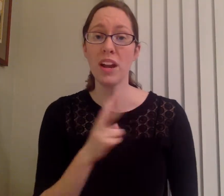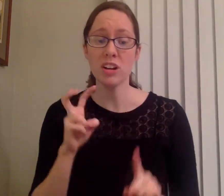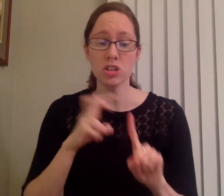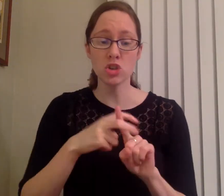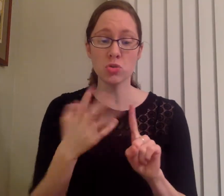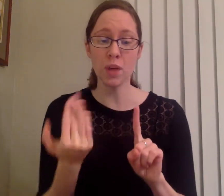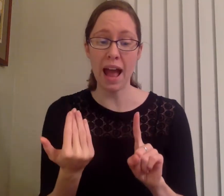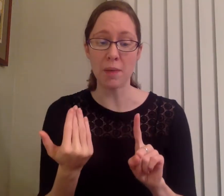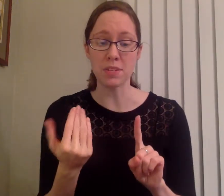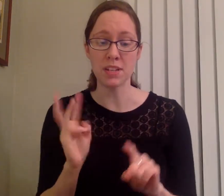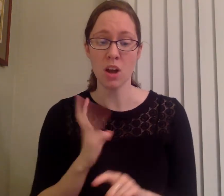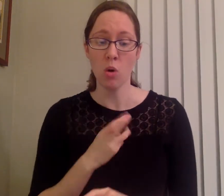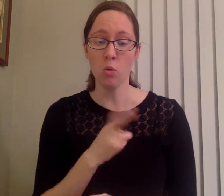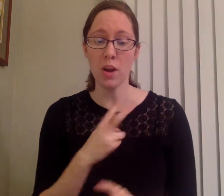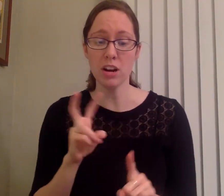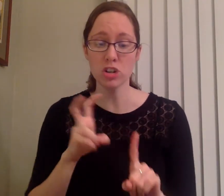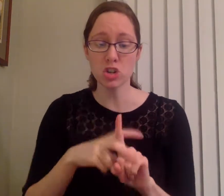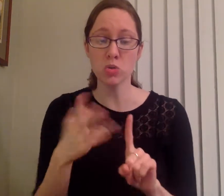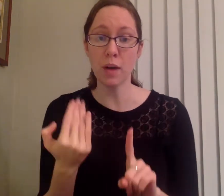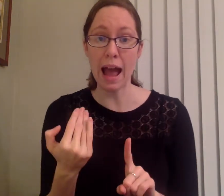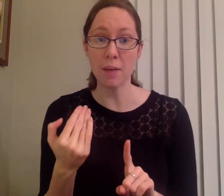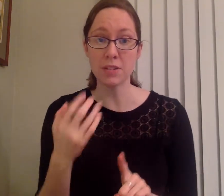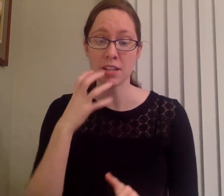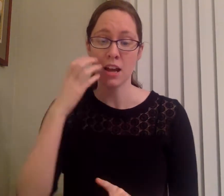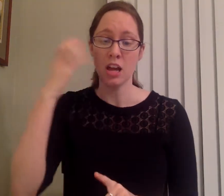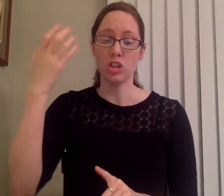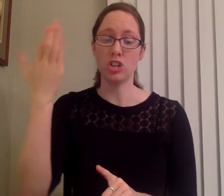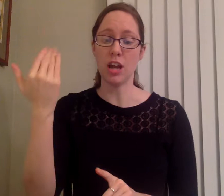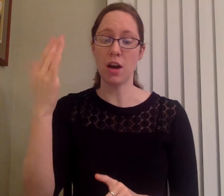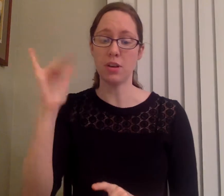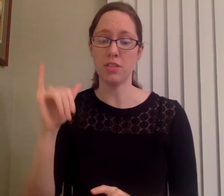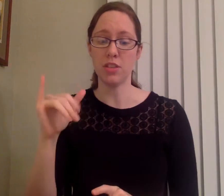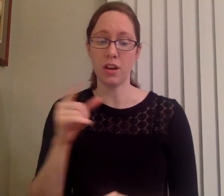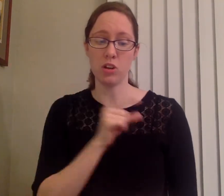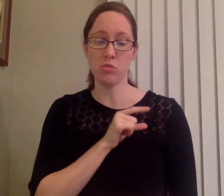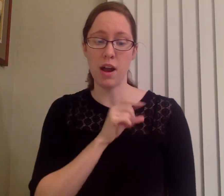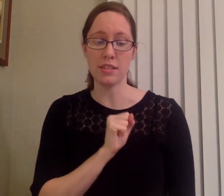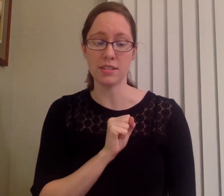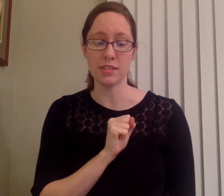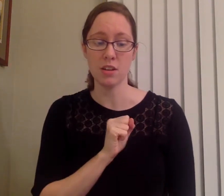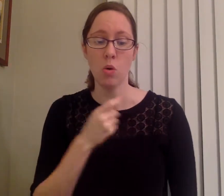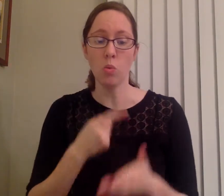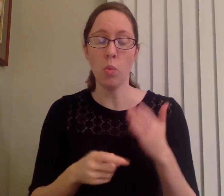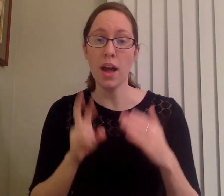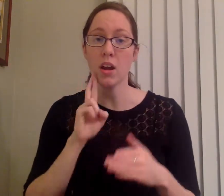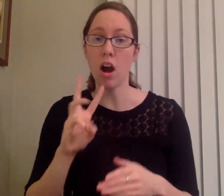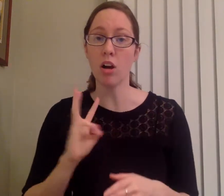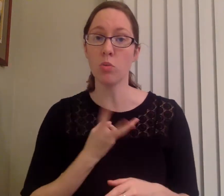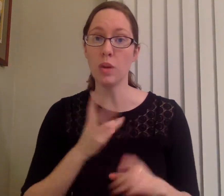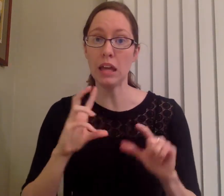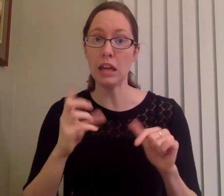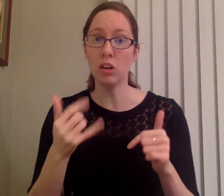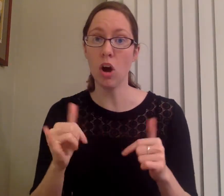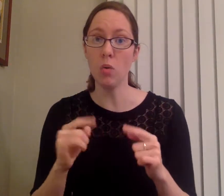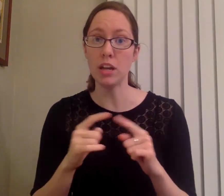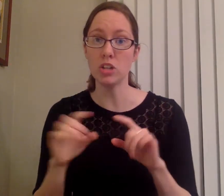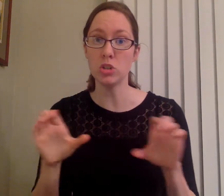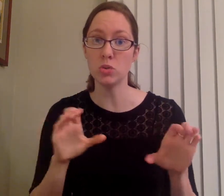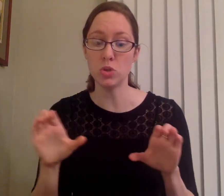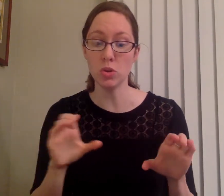We're trapped! We're trapped! Shouted the grunts. What are we going to